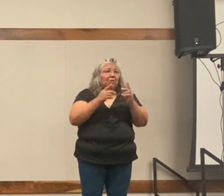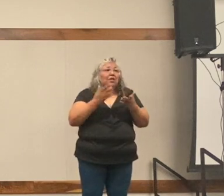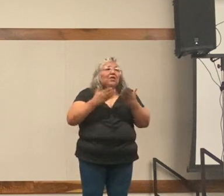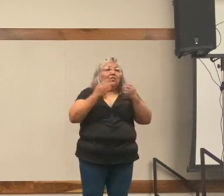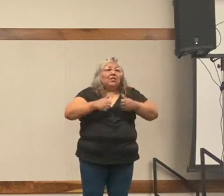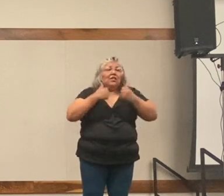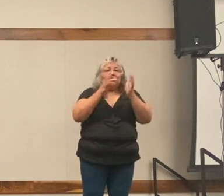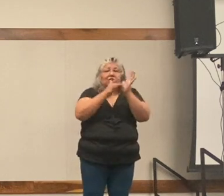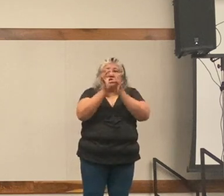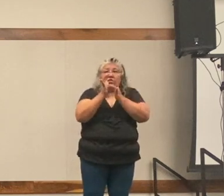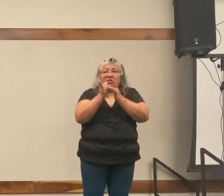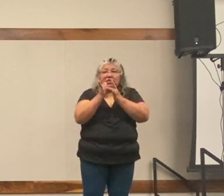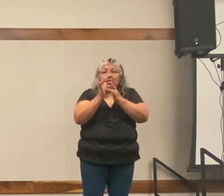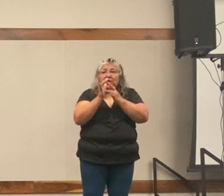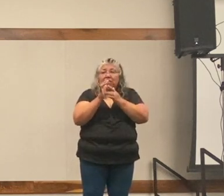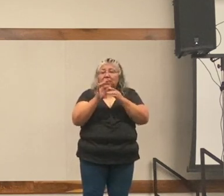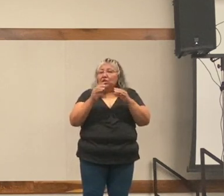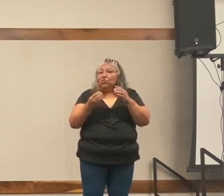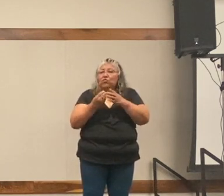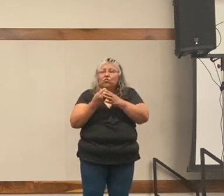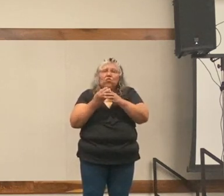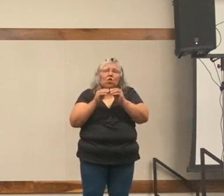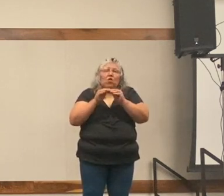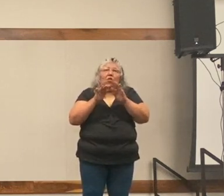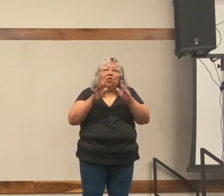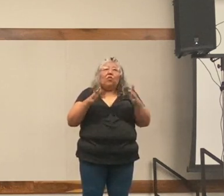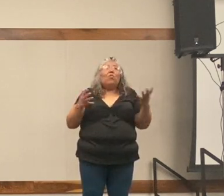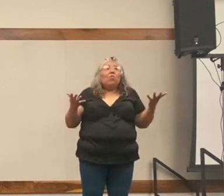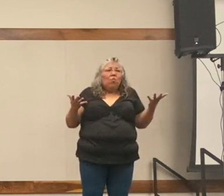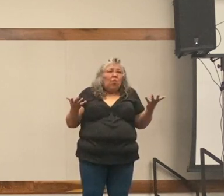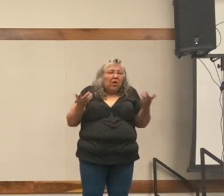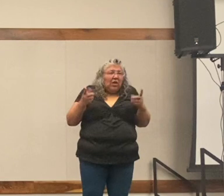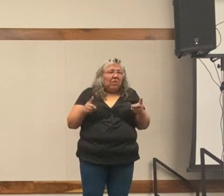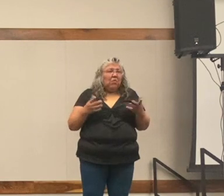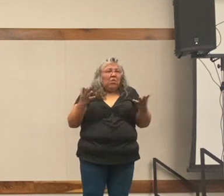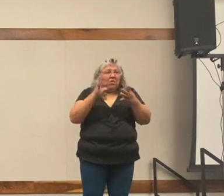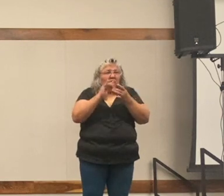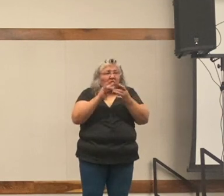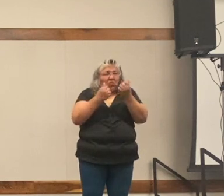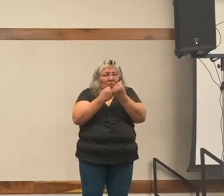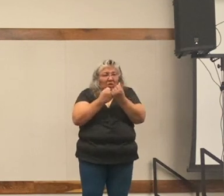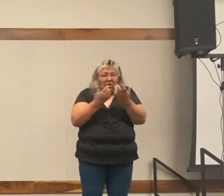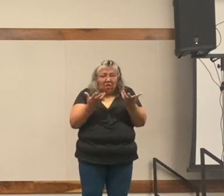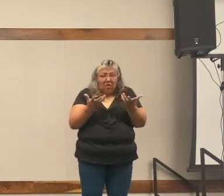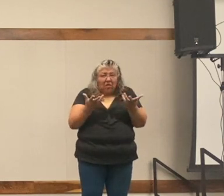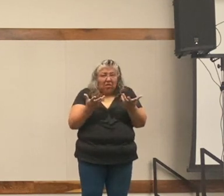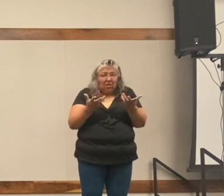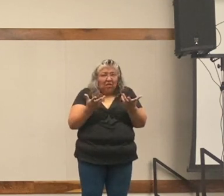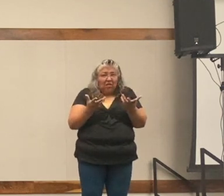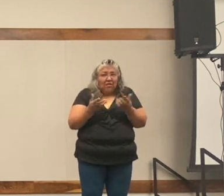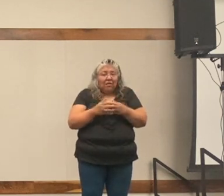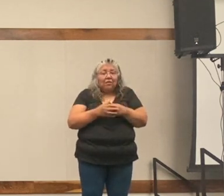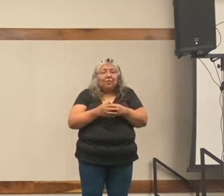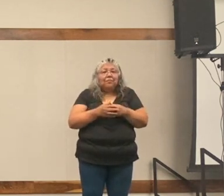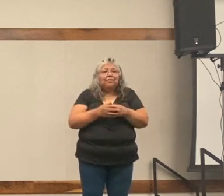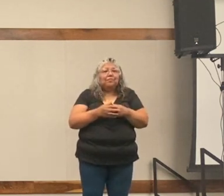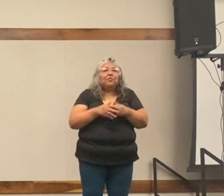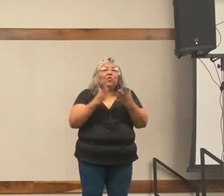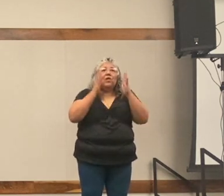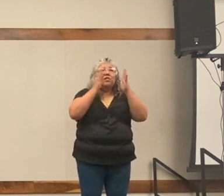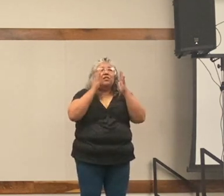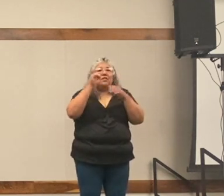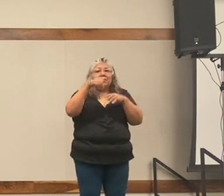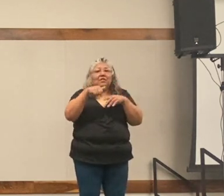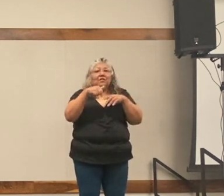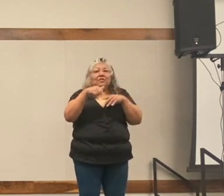life to Jesus and it's just growing. What's the deal? What's the story behind it? And he says this. He says, well, listen, it's